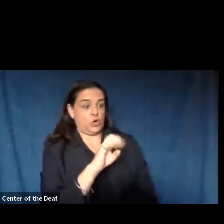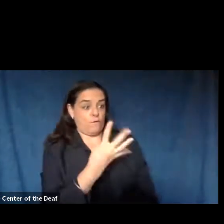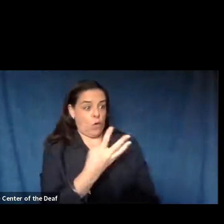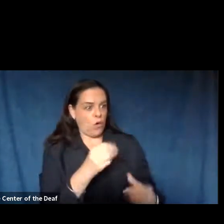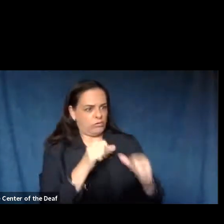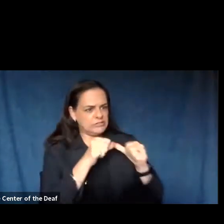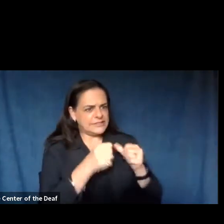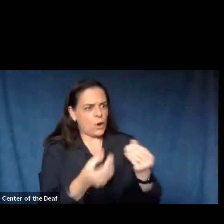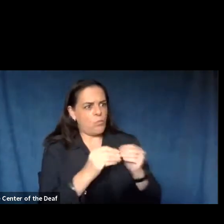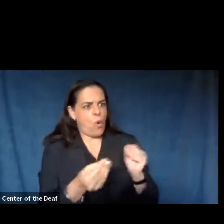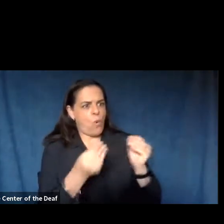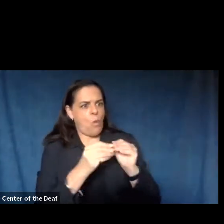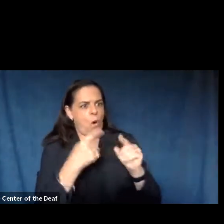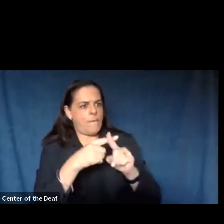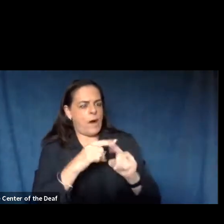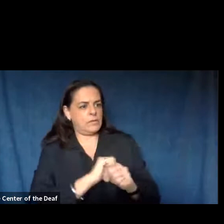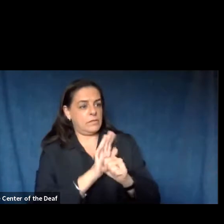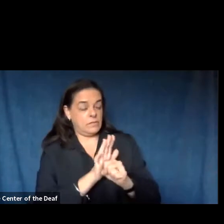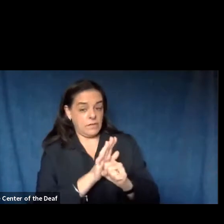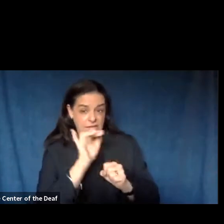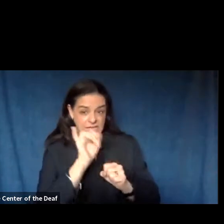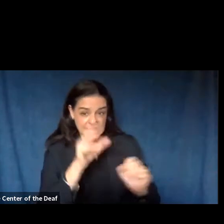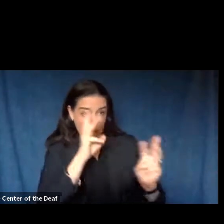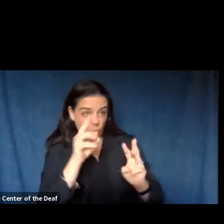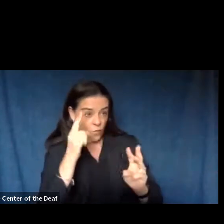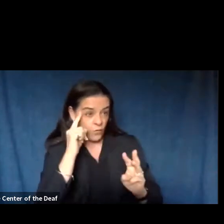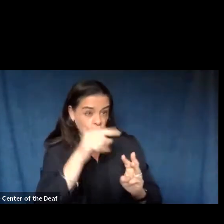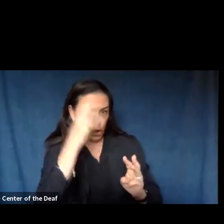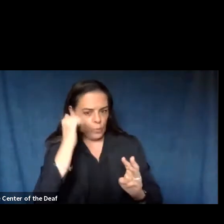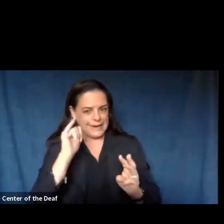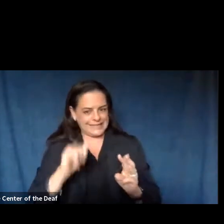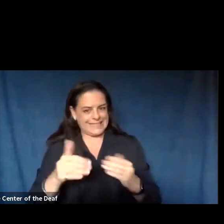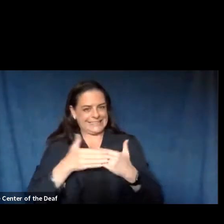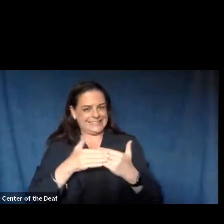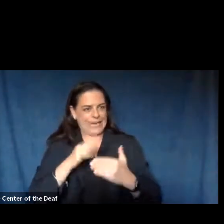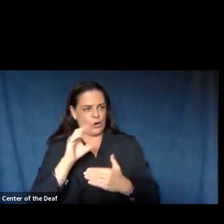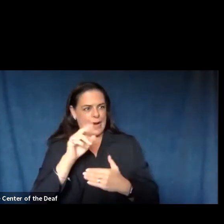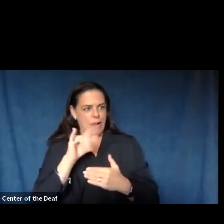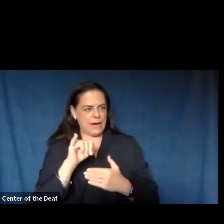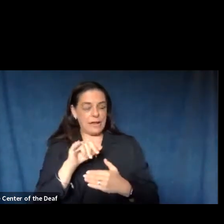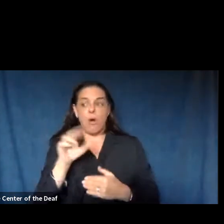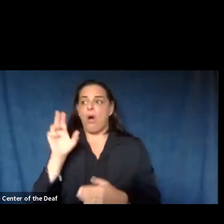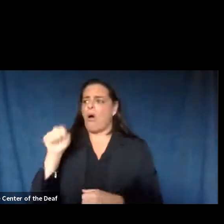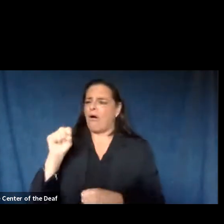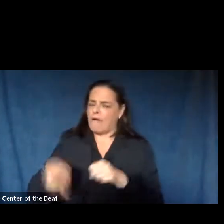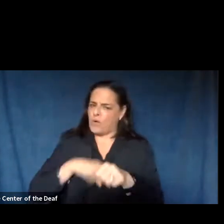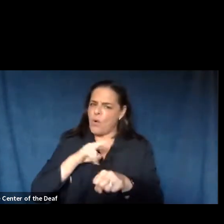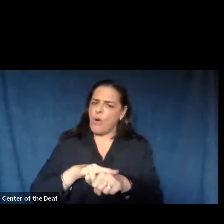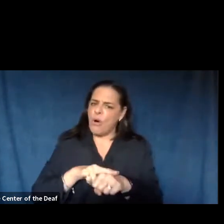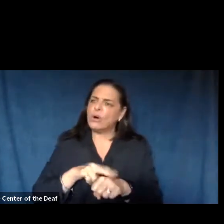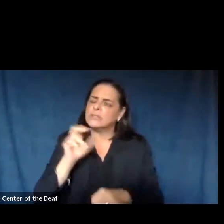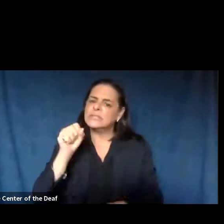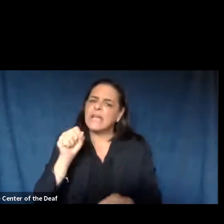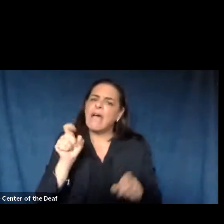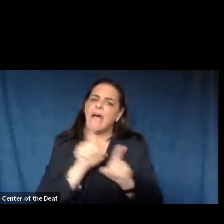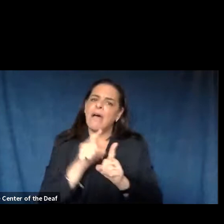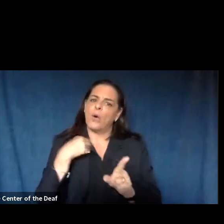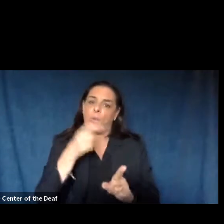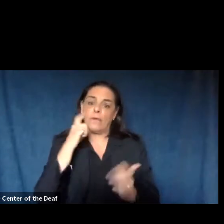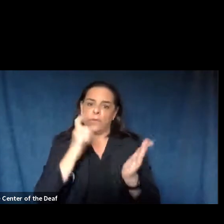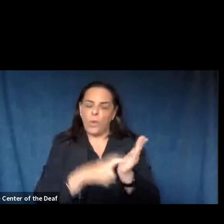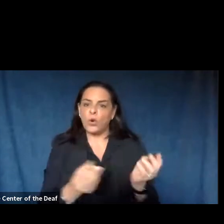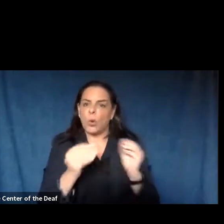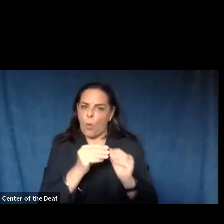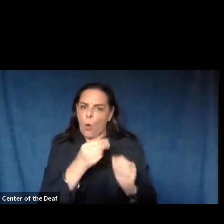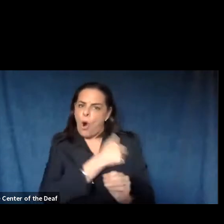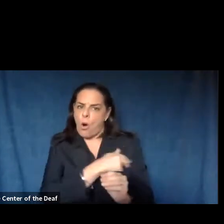rise in cases. Does that rise concern you, being a neighboring county? Oh, of course. And again, like we said, we are seeing an increase in